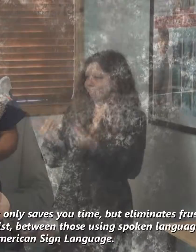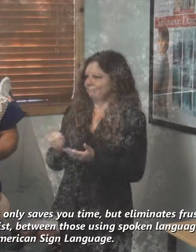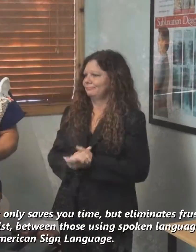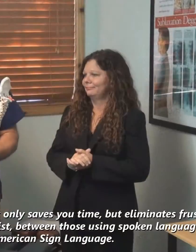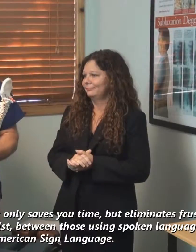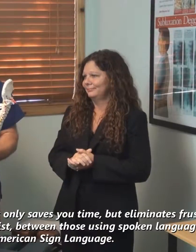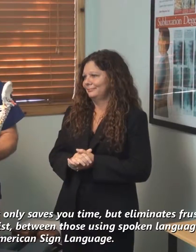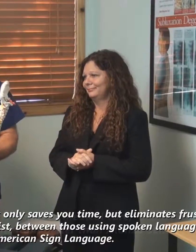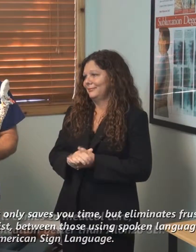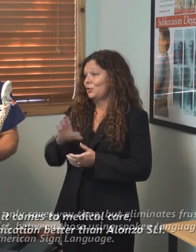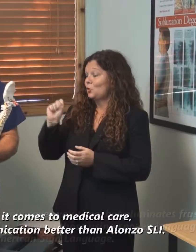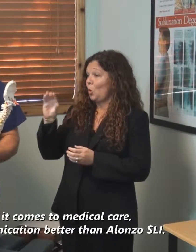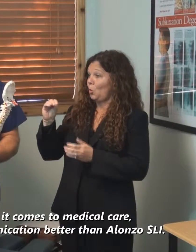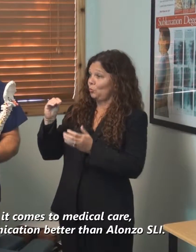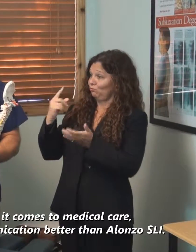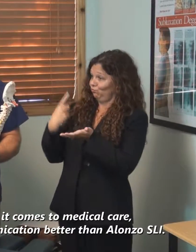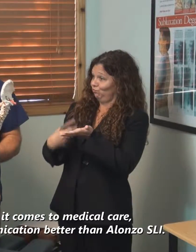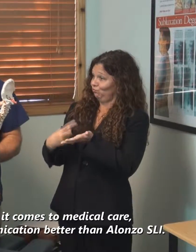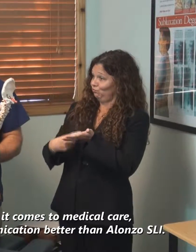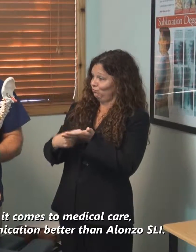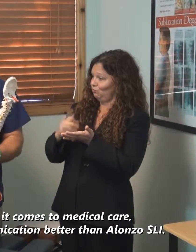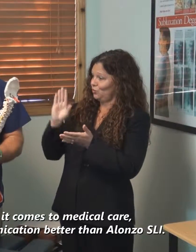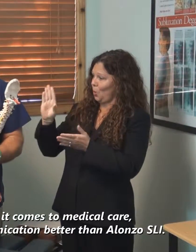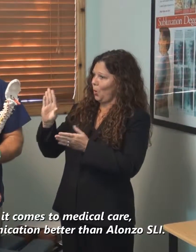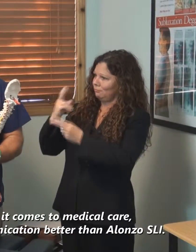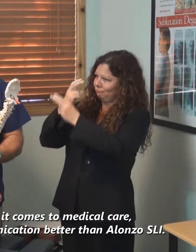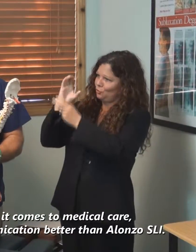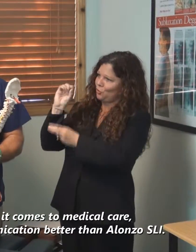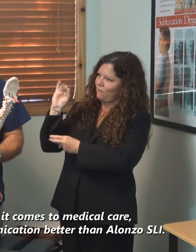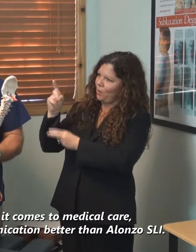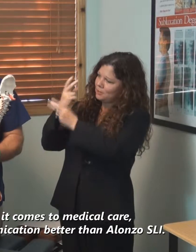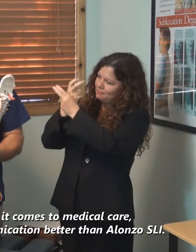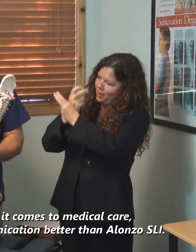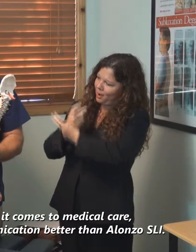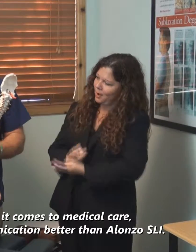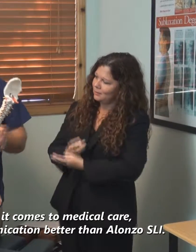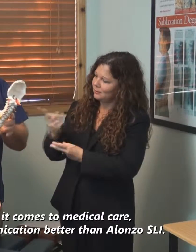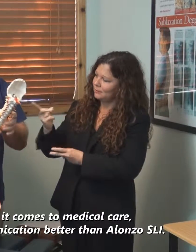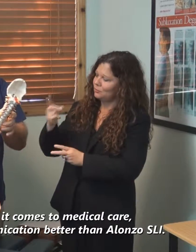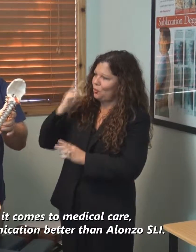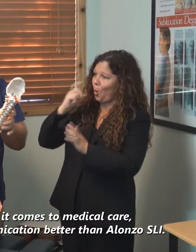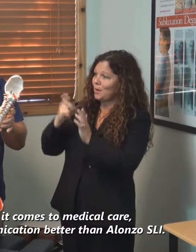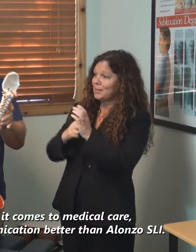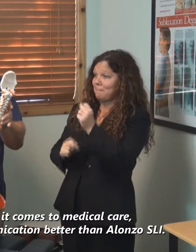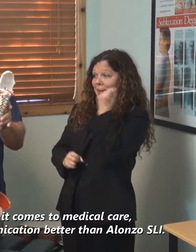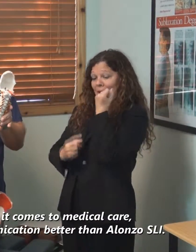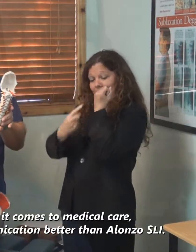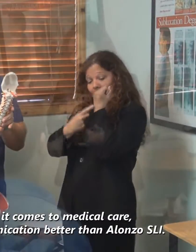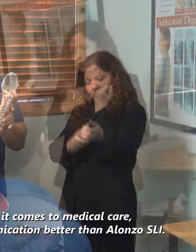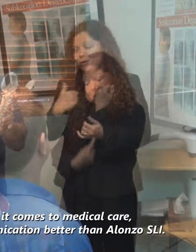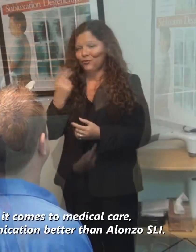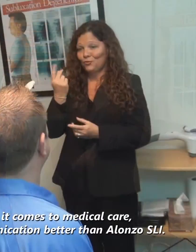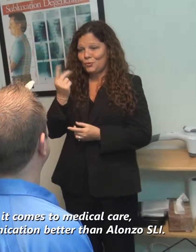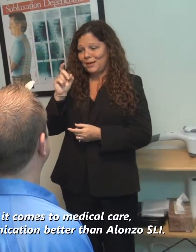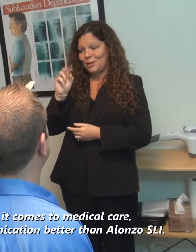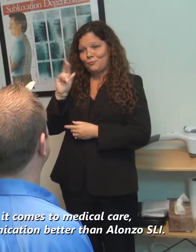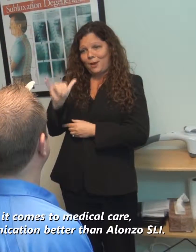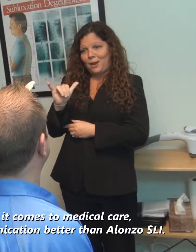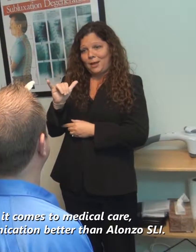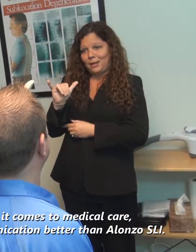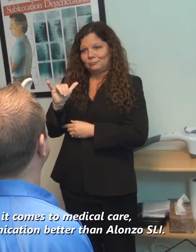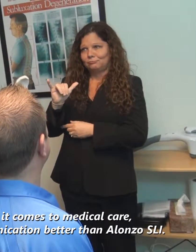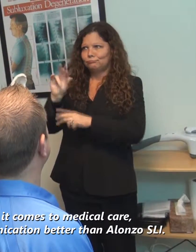for instance when it comes to medical care no one facilitates communication better than Alonzo